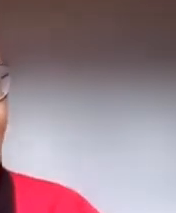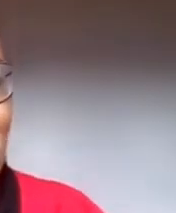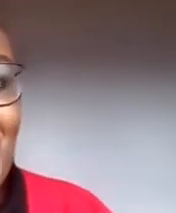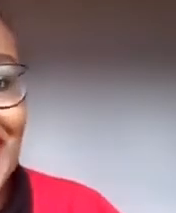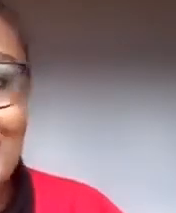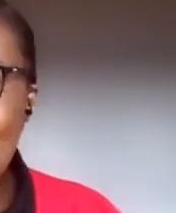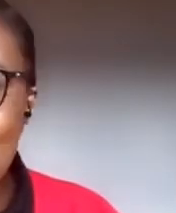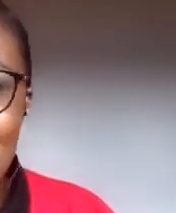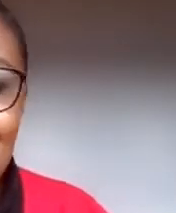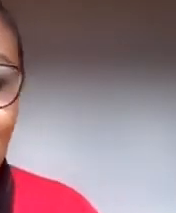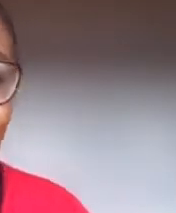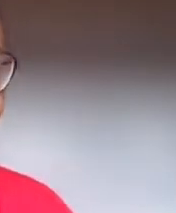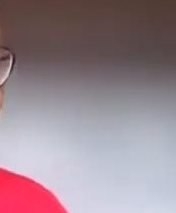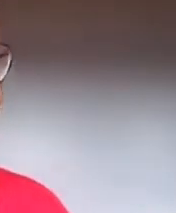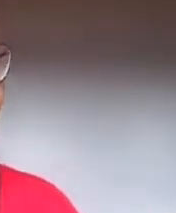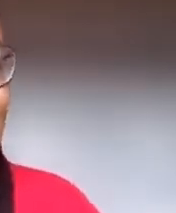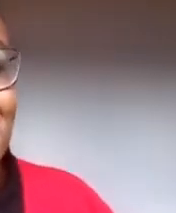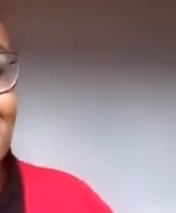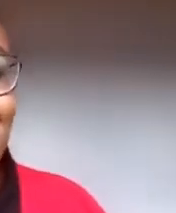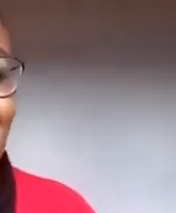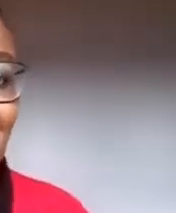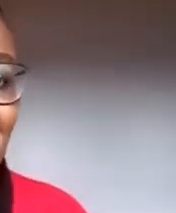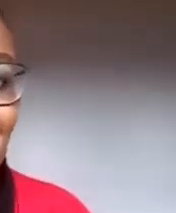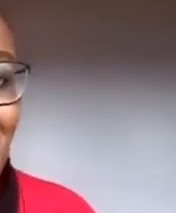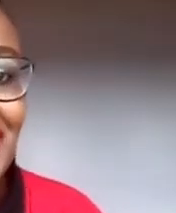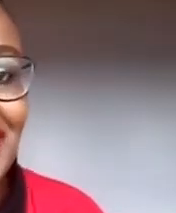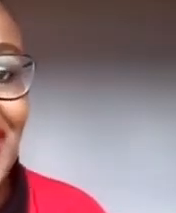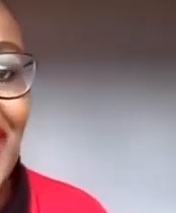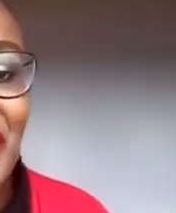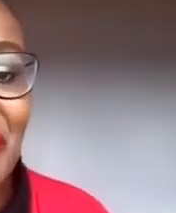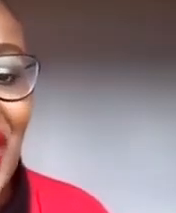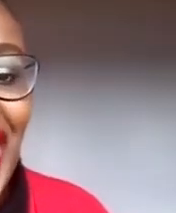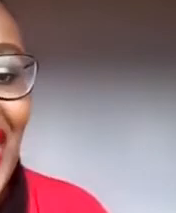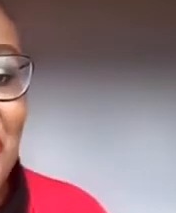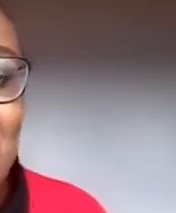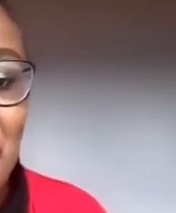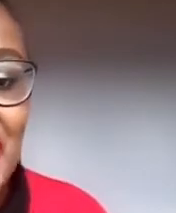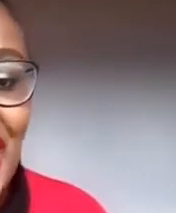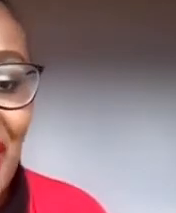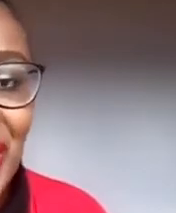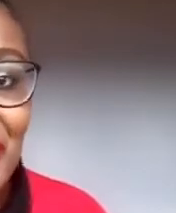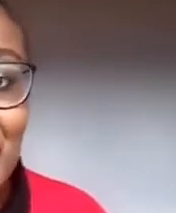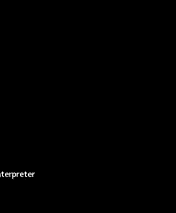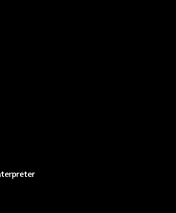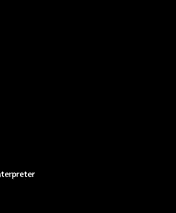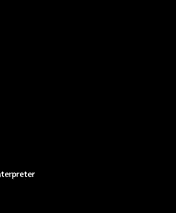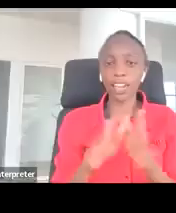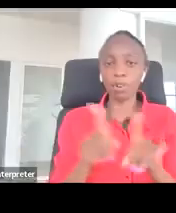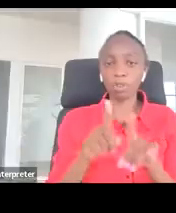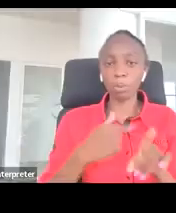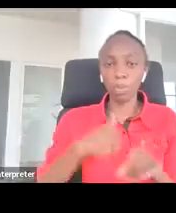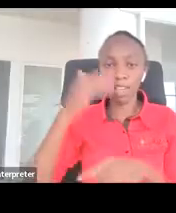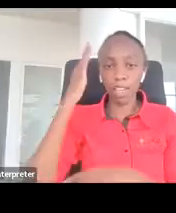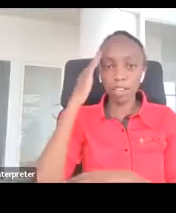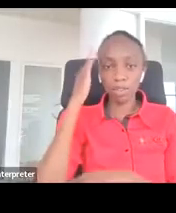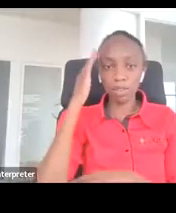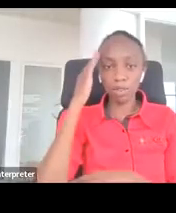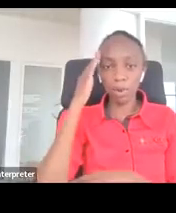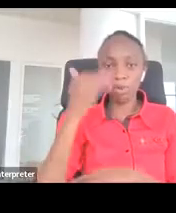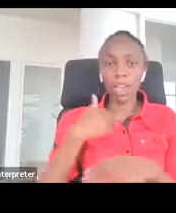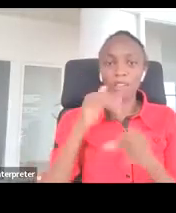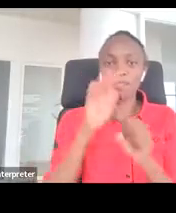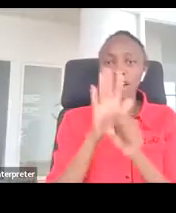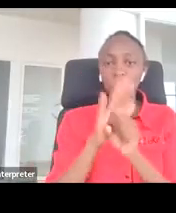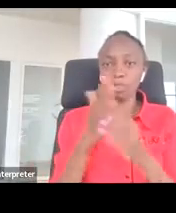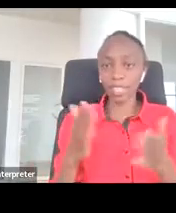amazing day. We have so much ahead of us. I know we have a lot of things and